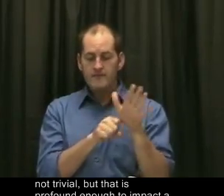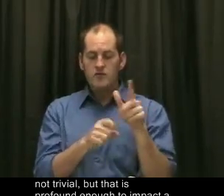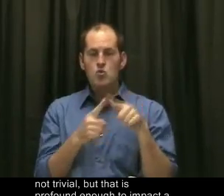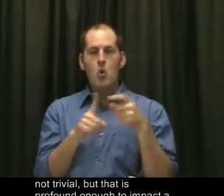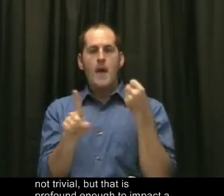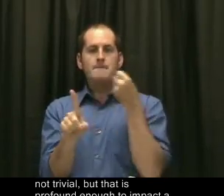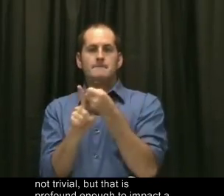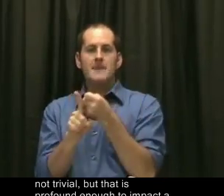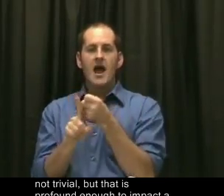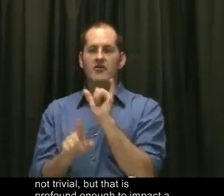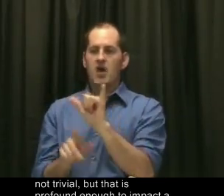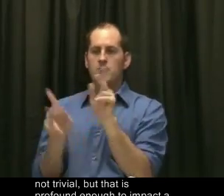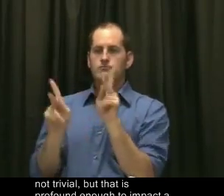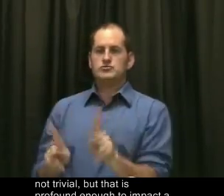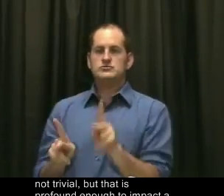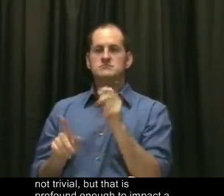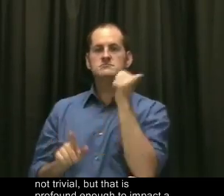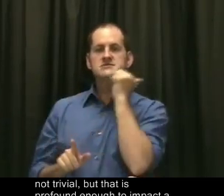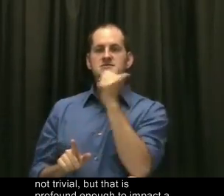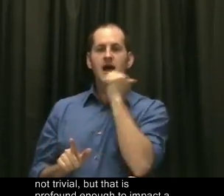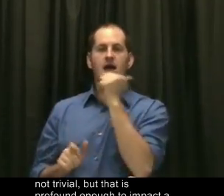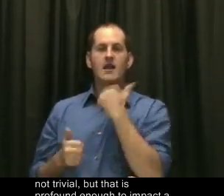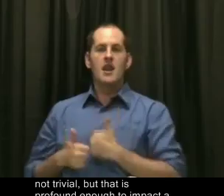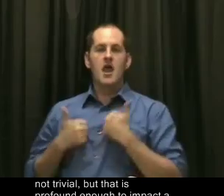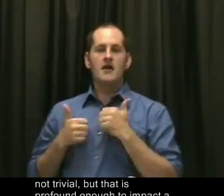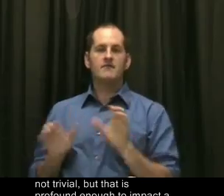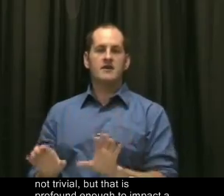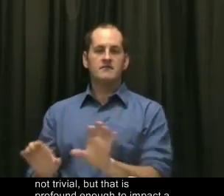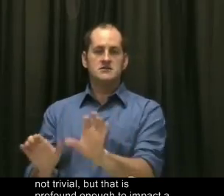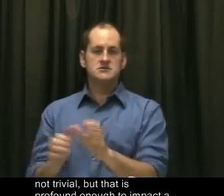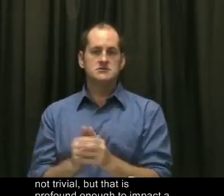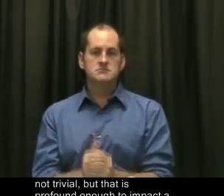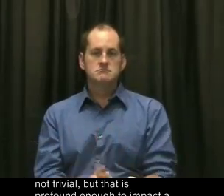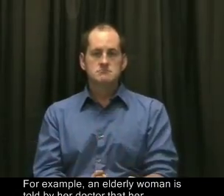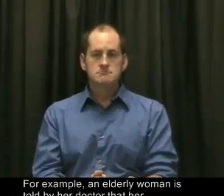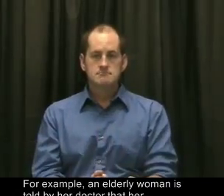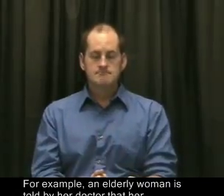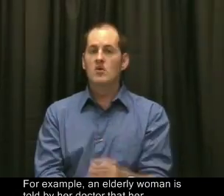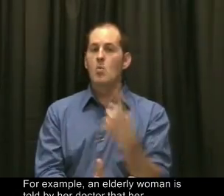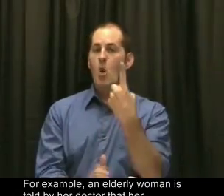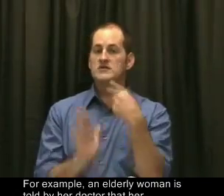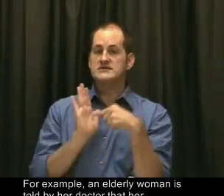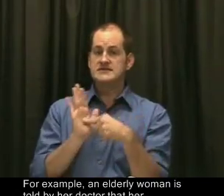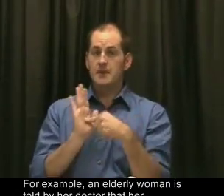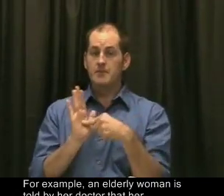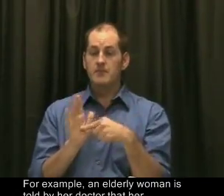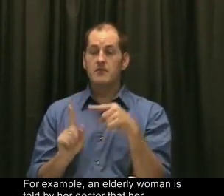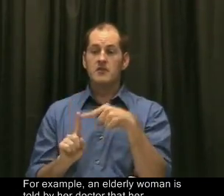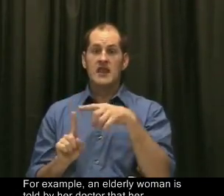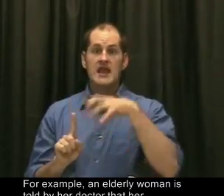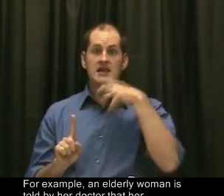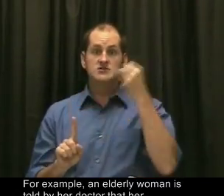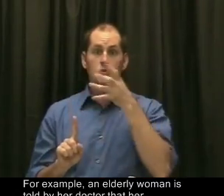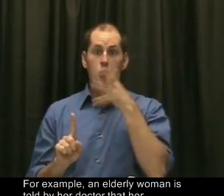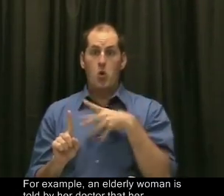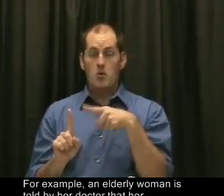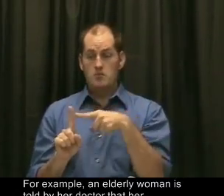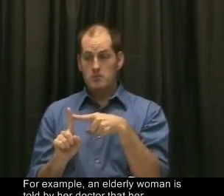is profound enough to impact a person's daily life activities. For example,